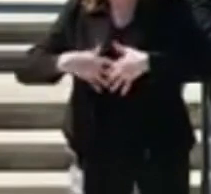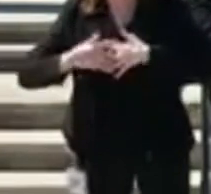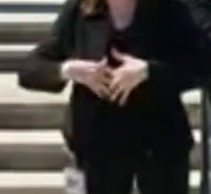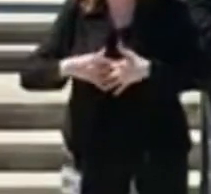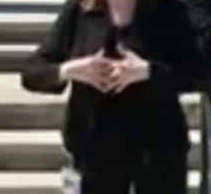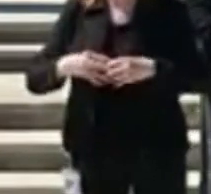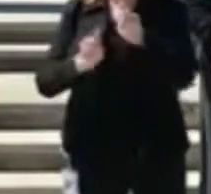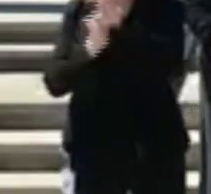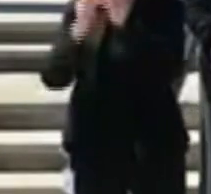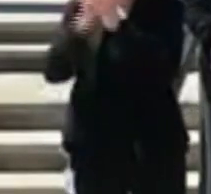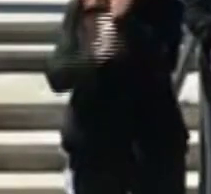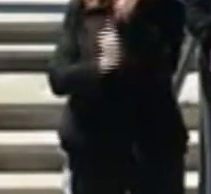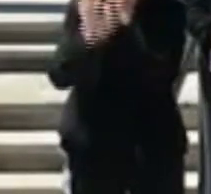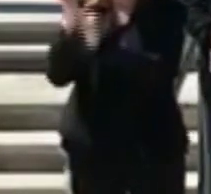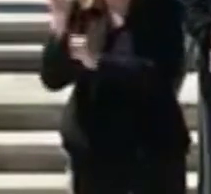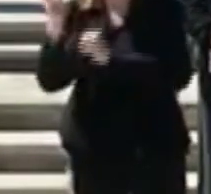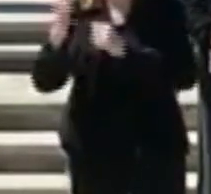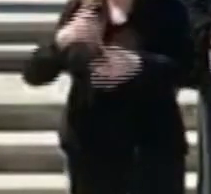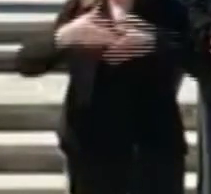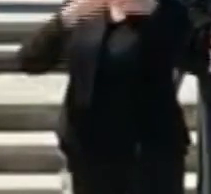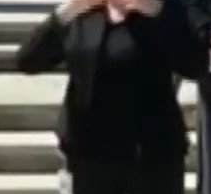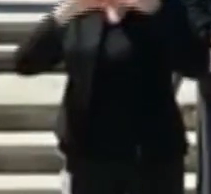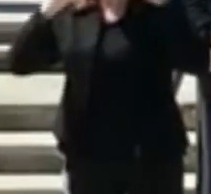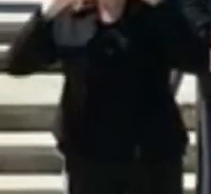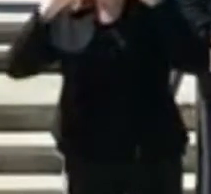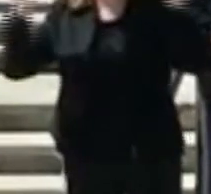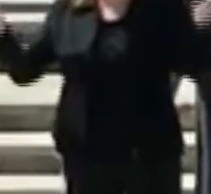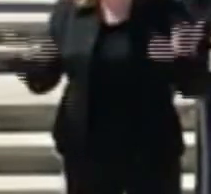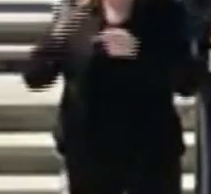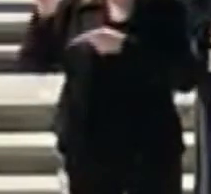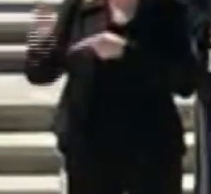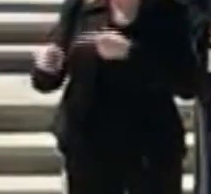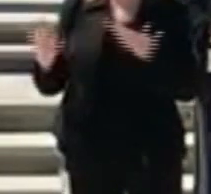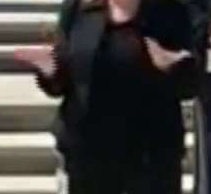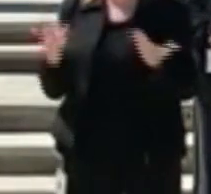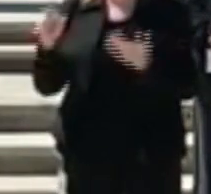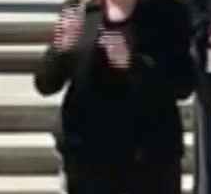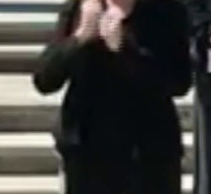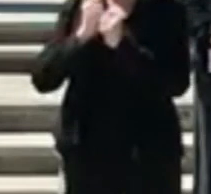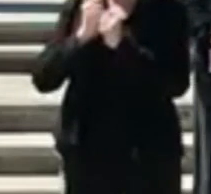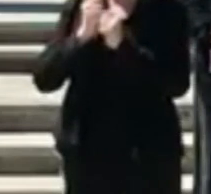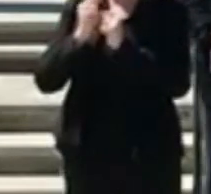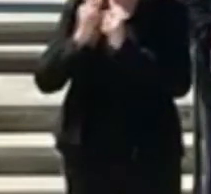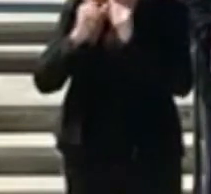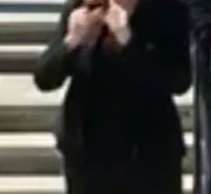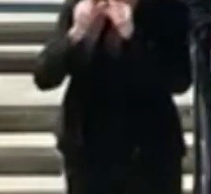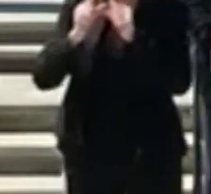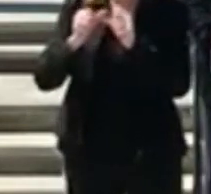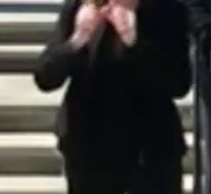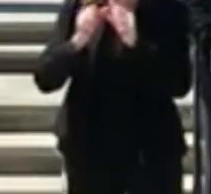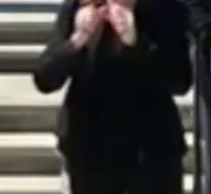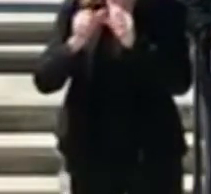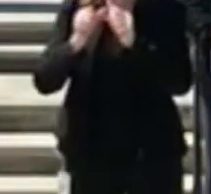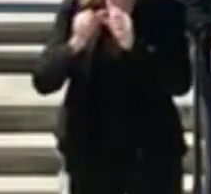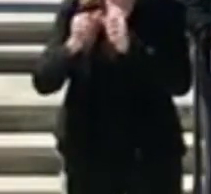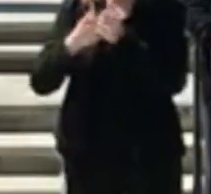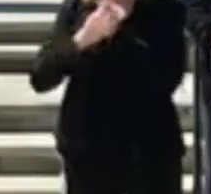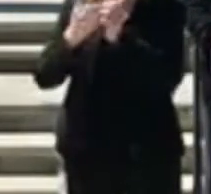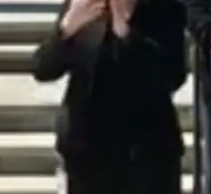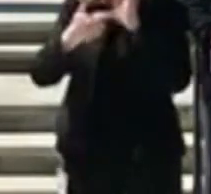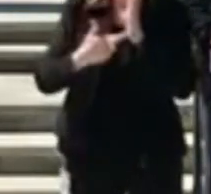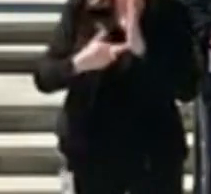We've got to keep our foot on the gas and make sure that we are, you know, I'm using way too many analogies here, but firing on all cylinders, you